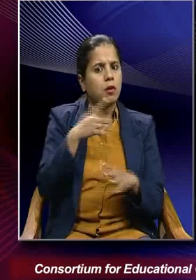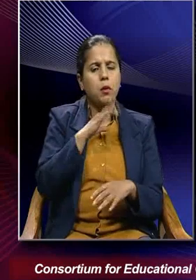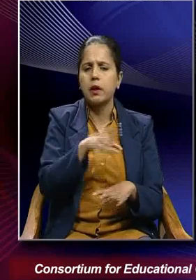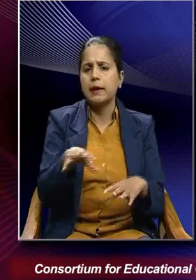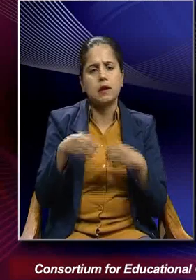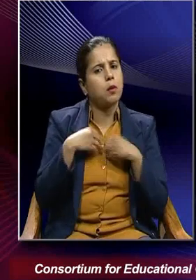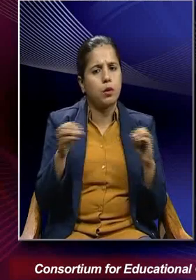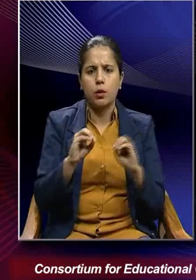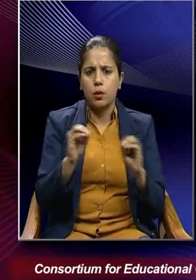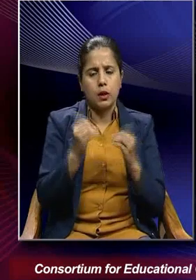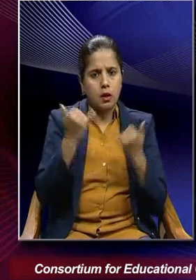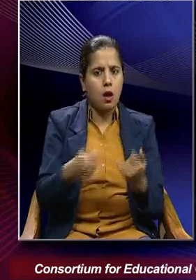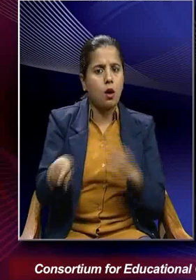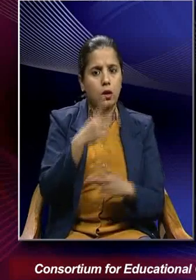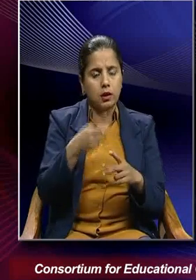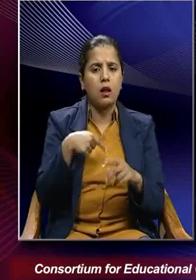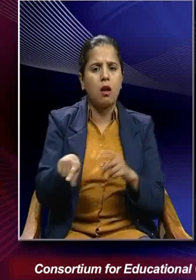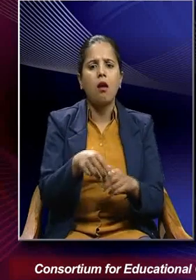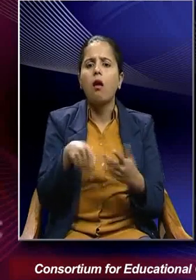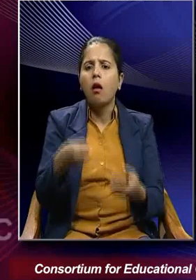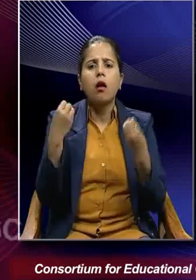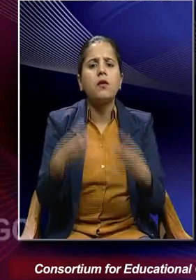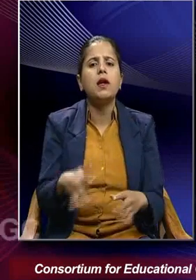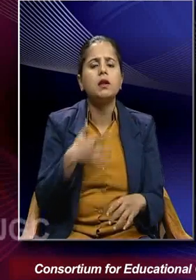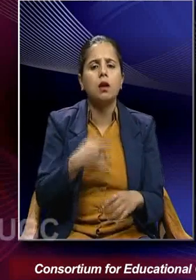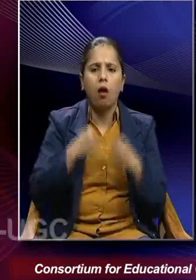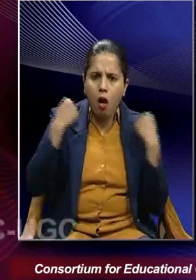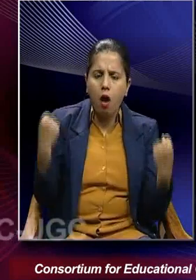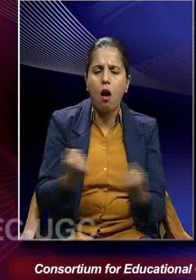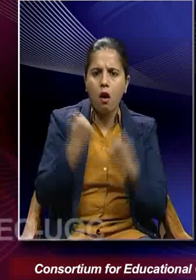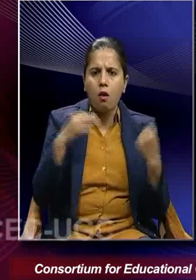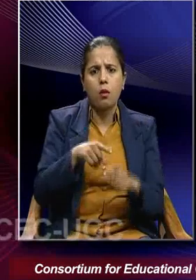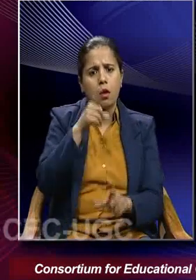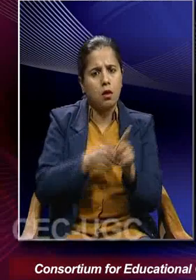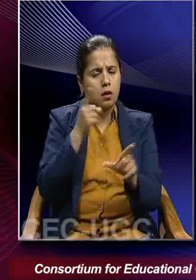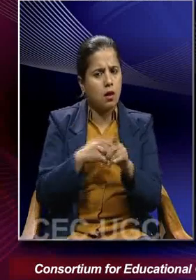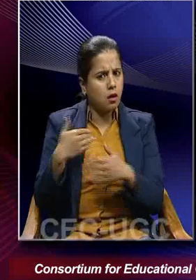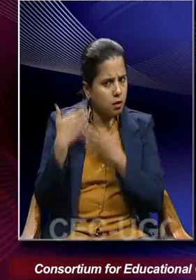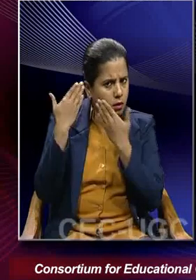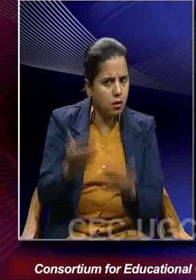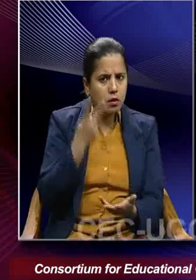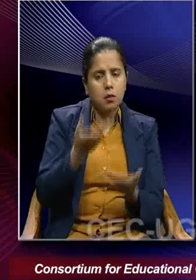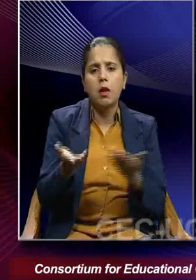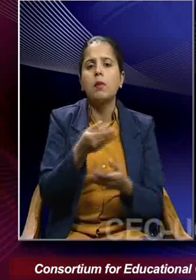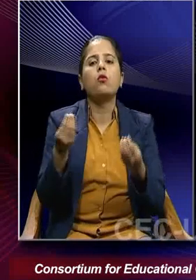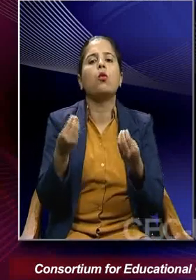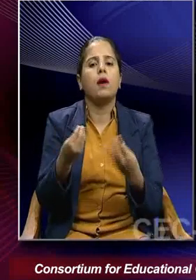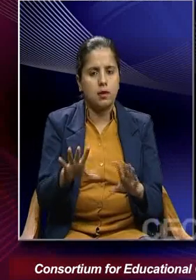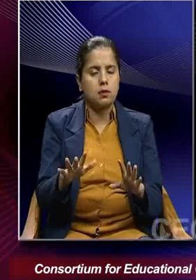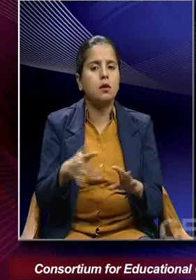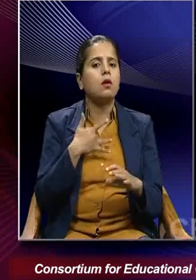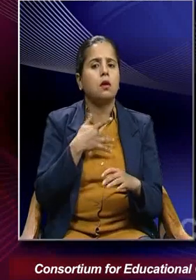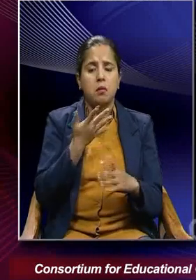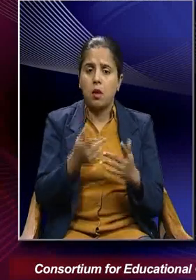accepted now, then the kind of toil and the hard work which has been put over the years, then it might go waste, or it might